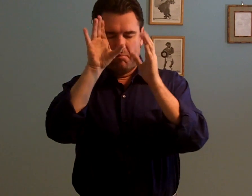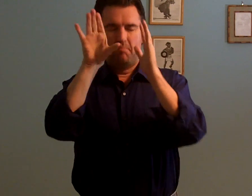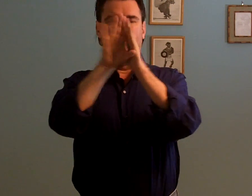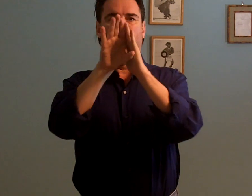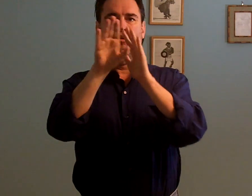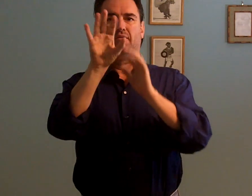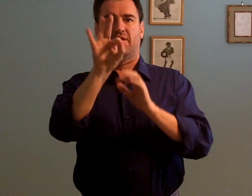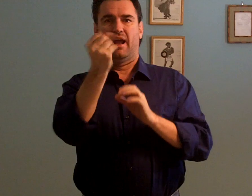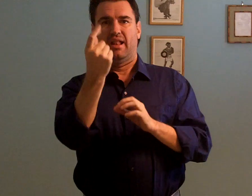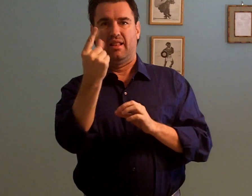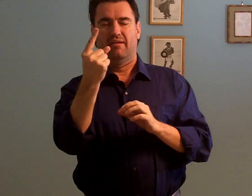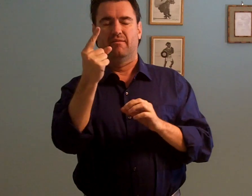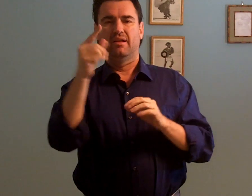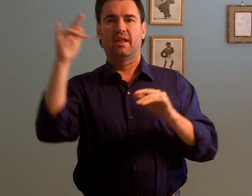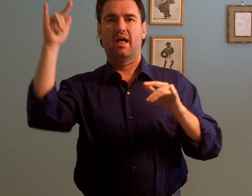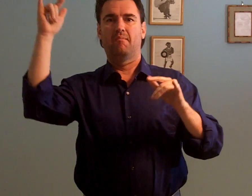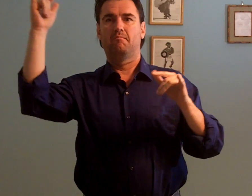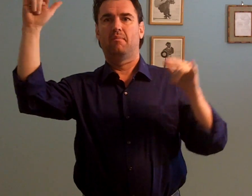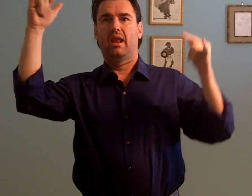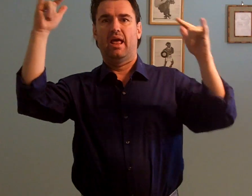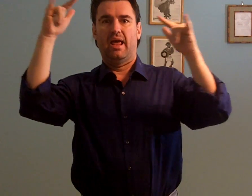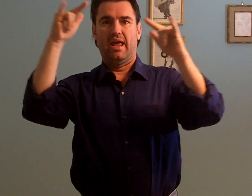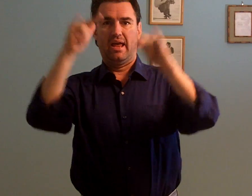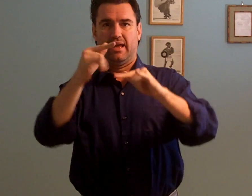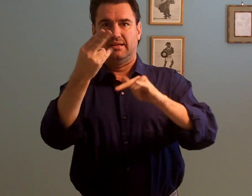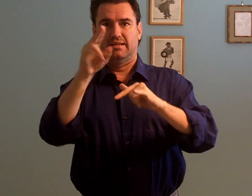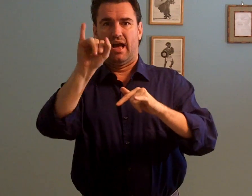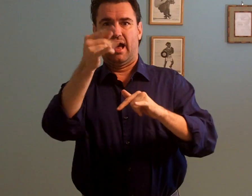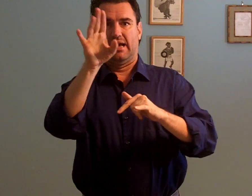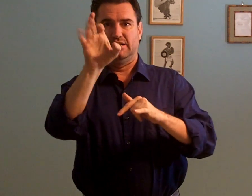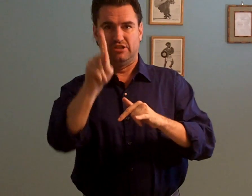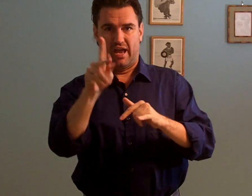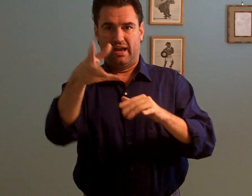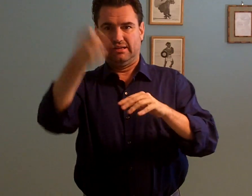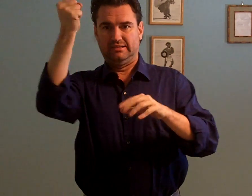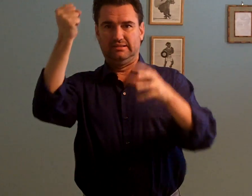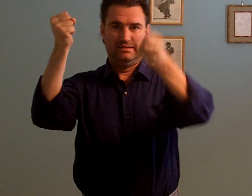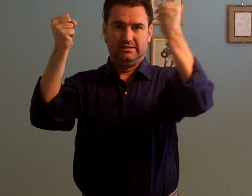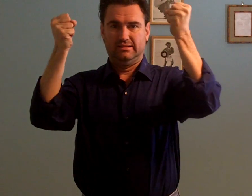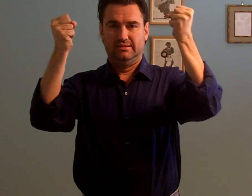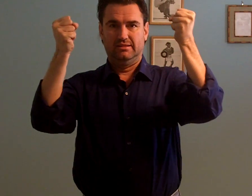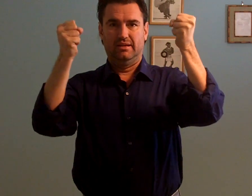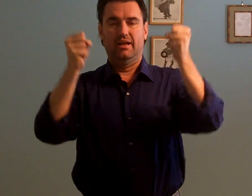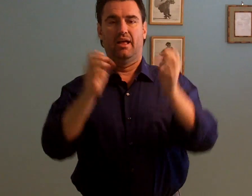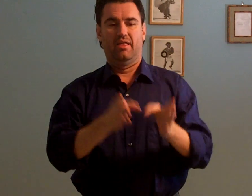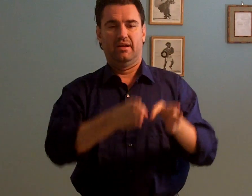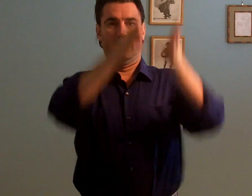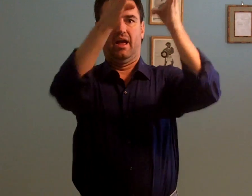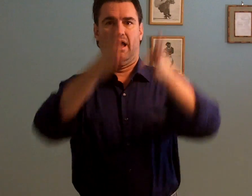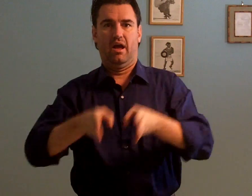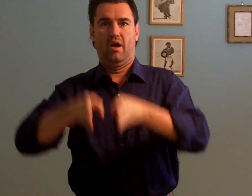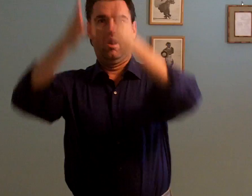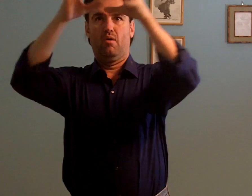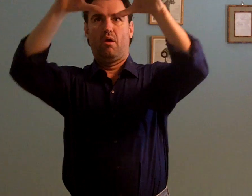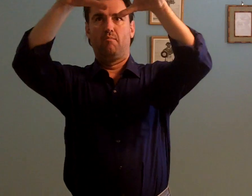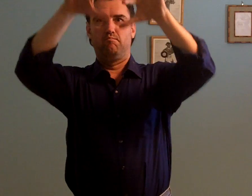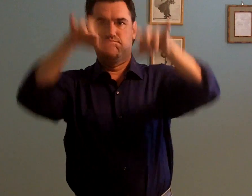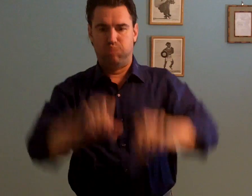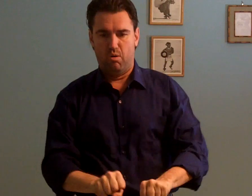through a cloudless September sky, the Twin Towers collapsing to the ground, black smoke billowing up